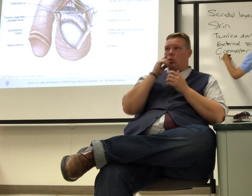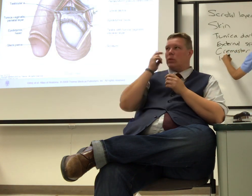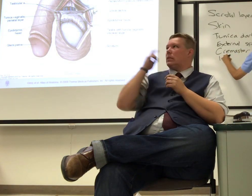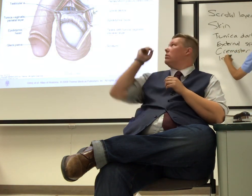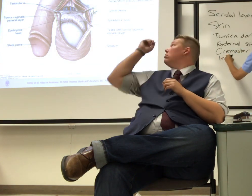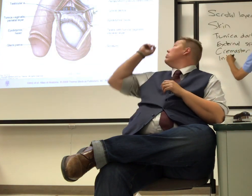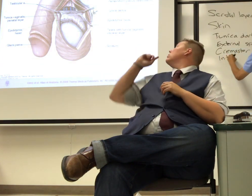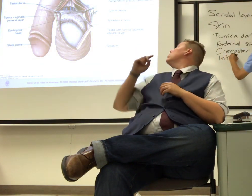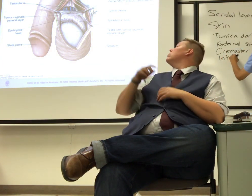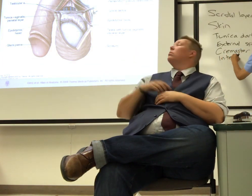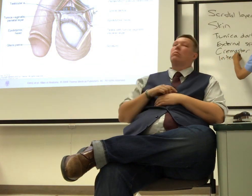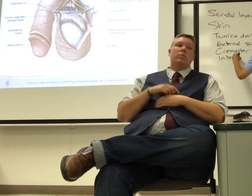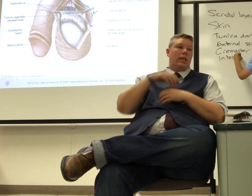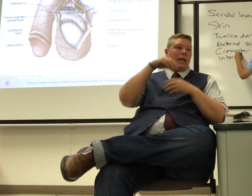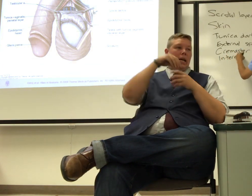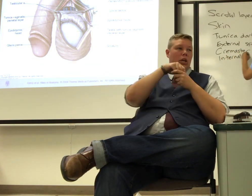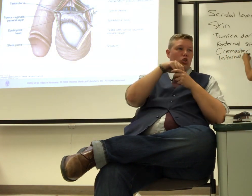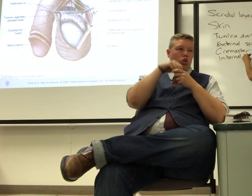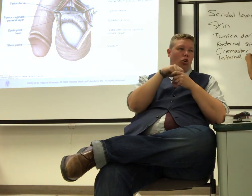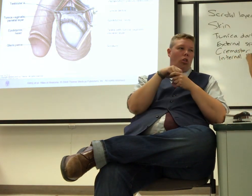internal